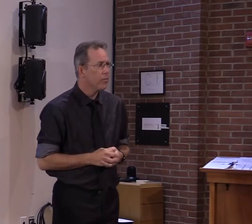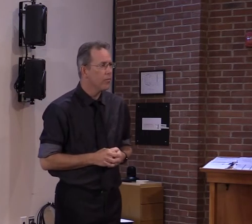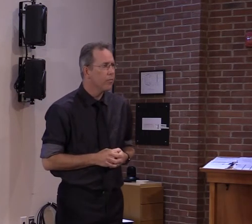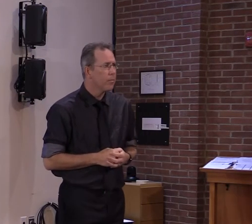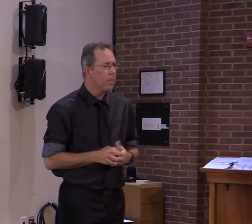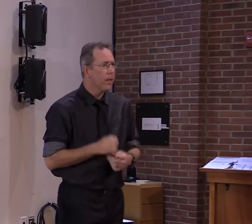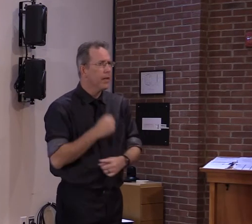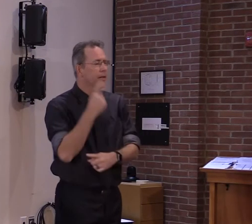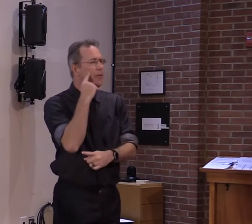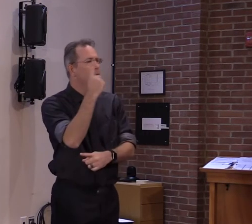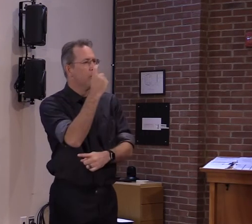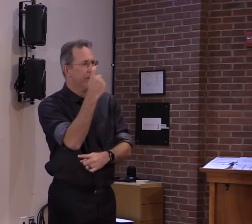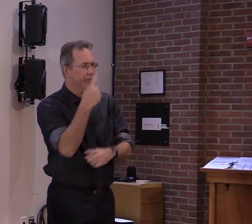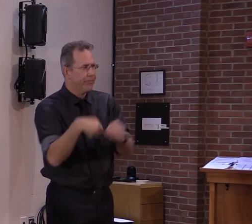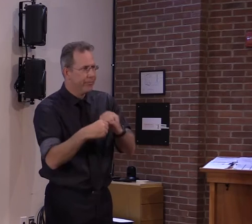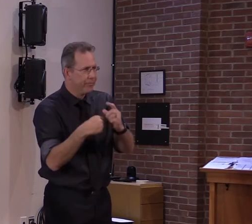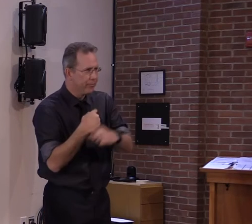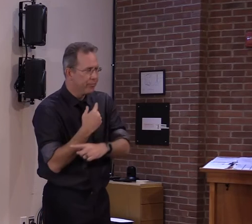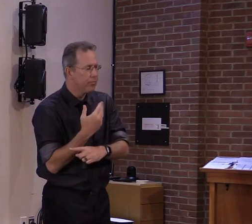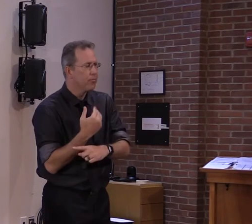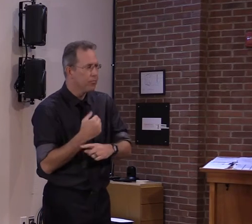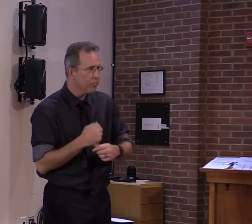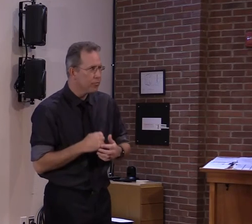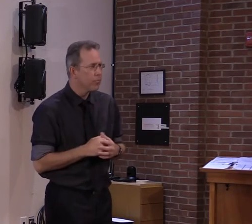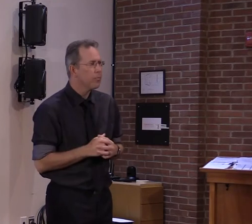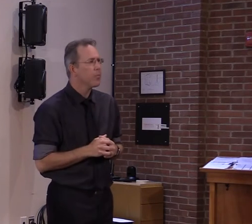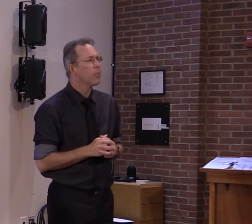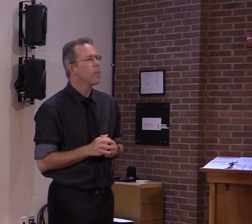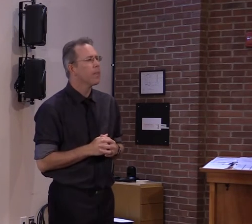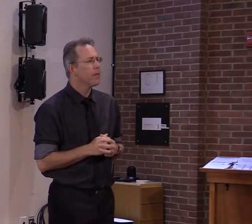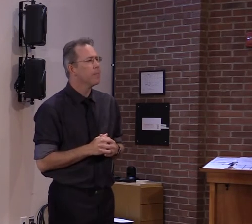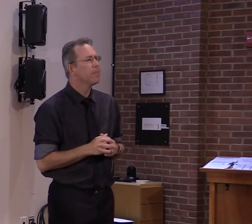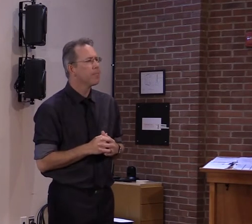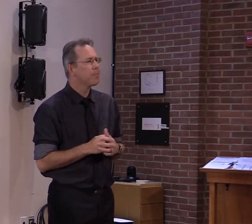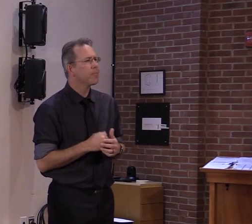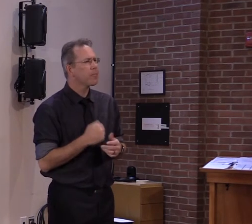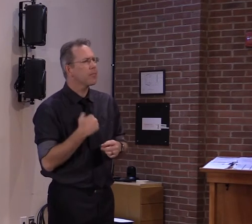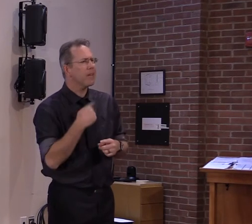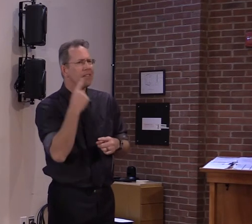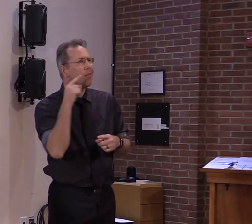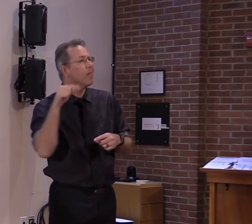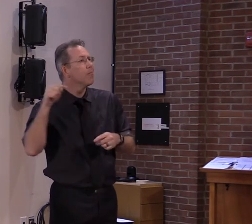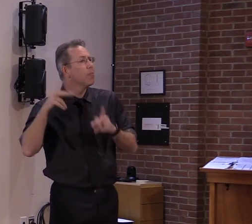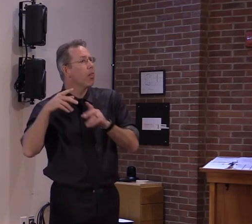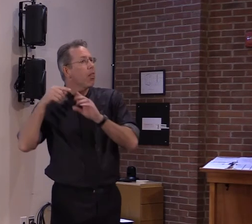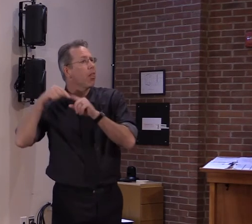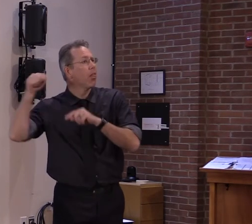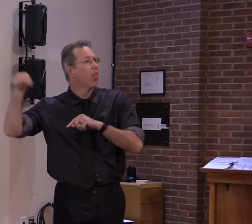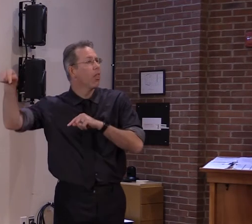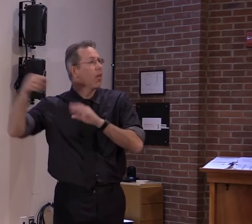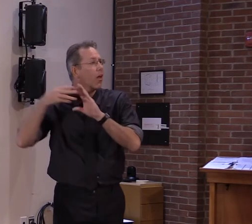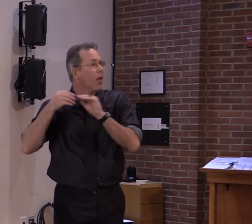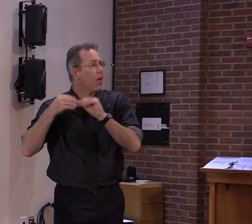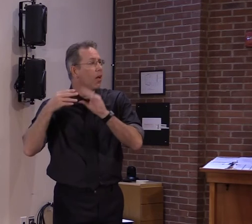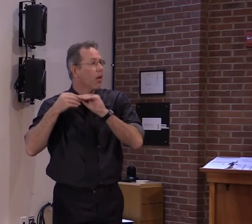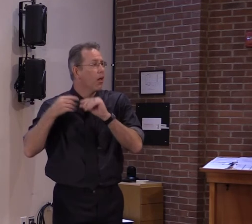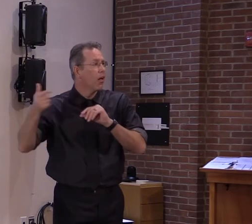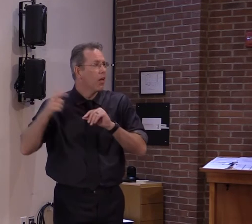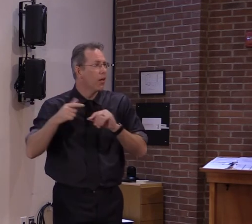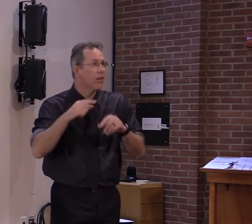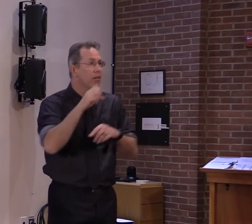some conversations during this press conference through various social media outlets